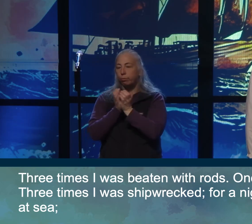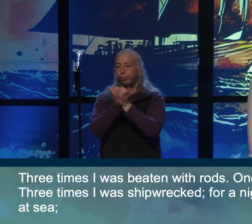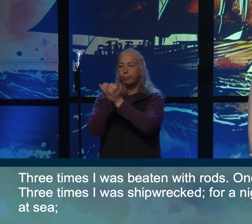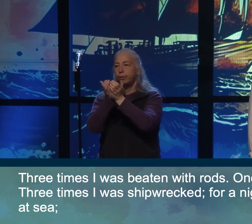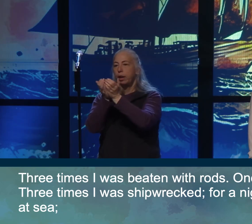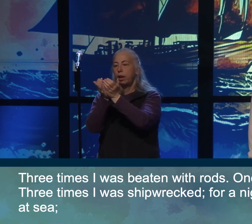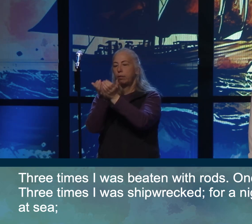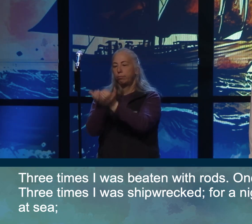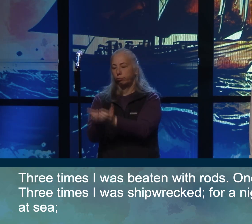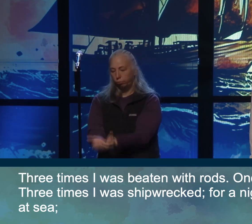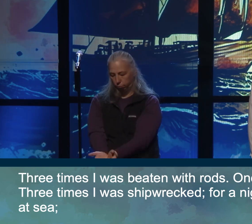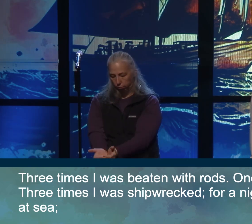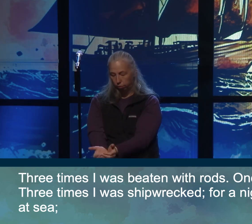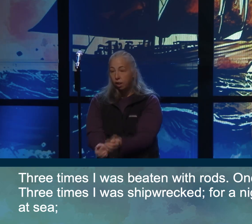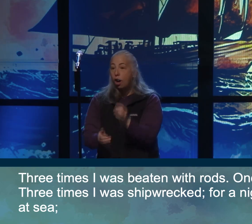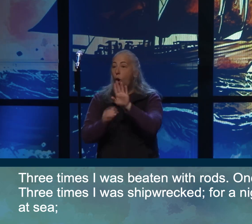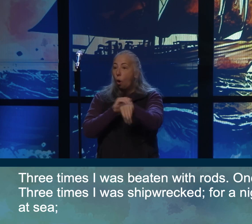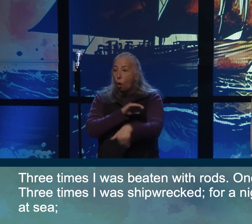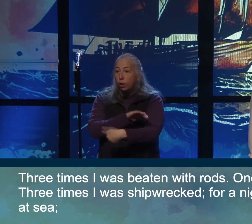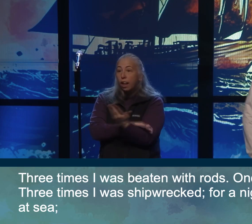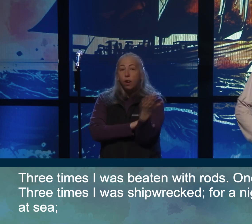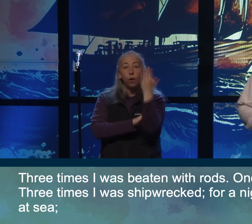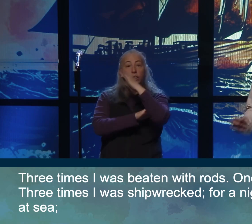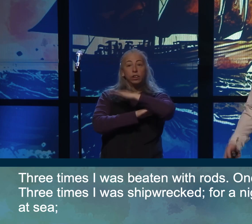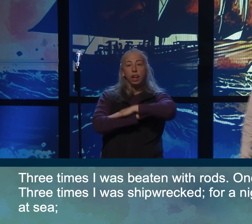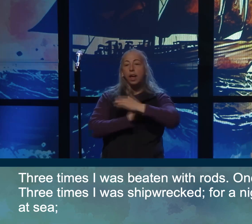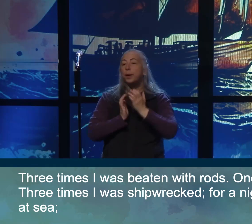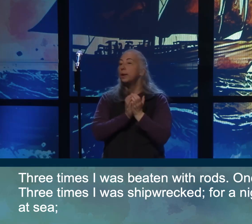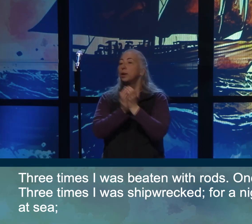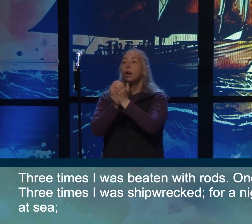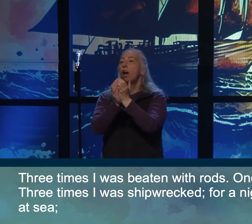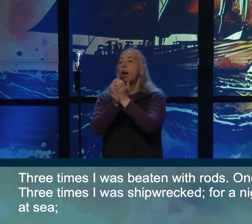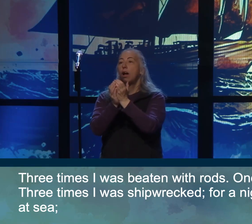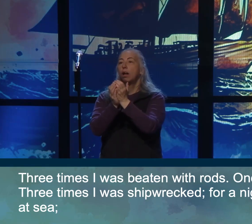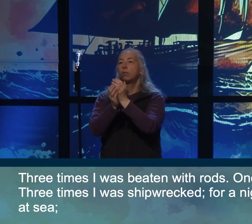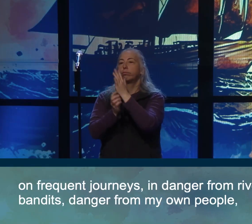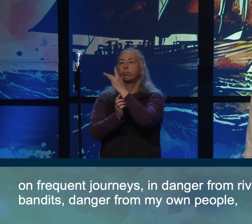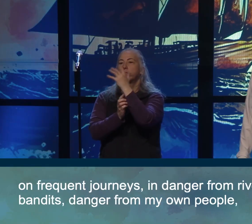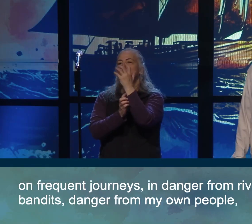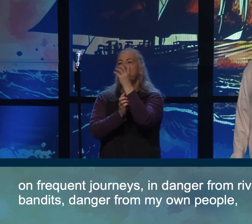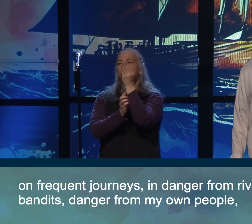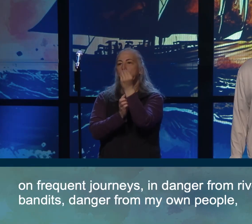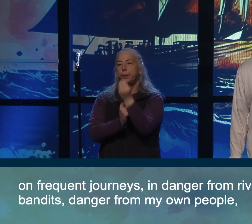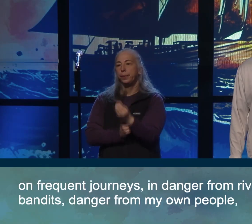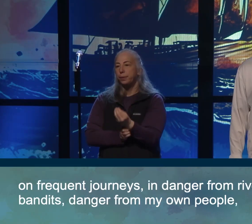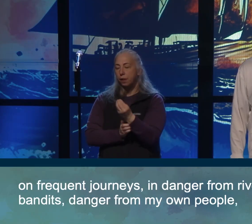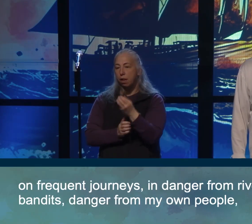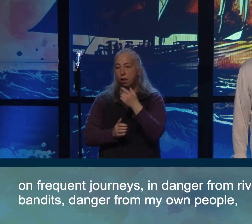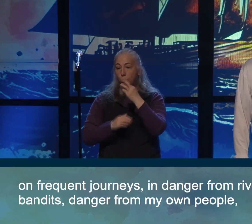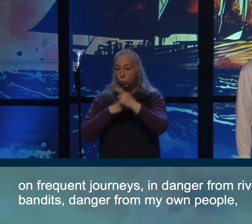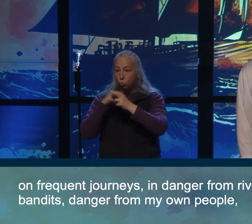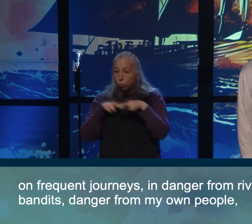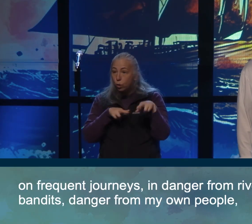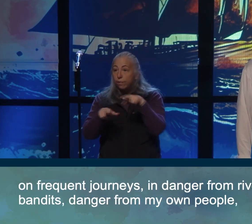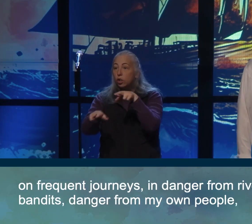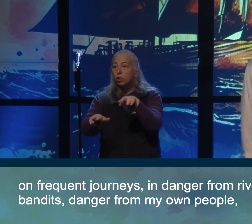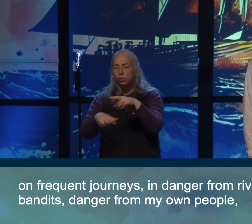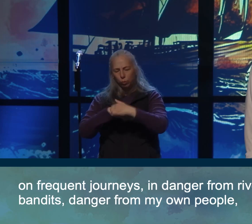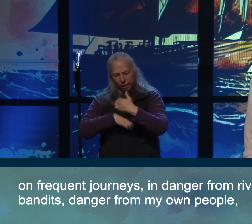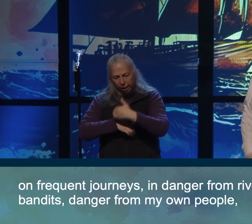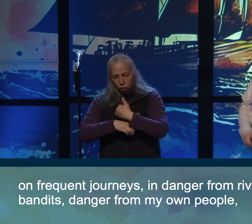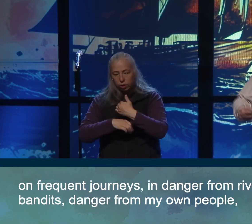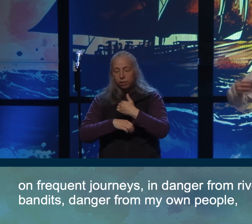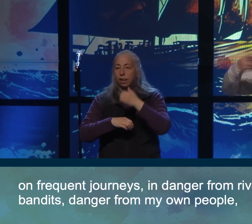and a day, I was adrift at sea on frequent journeys, in danger from rivers, danger from